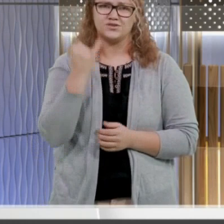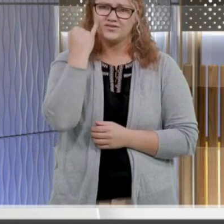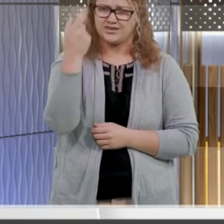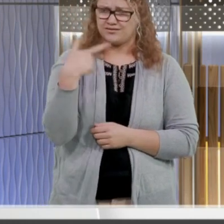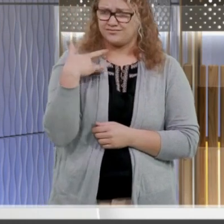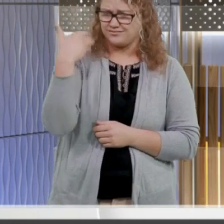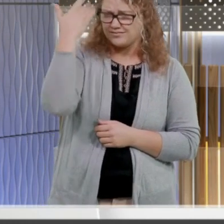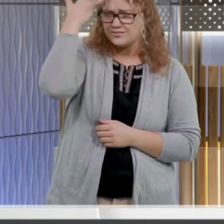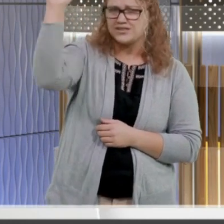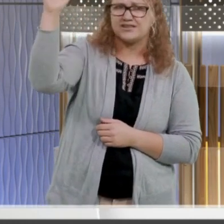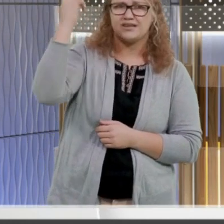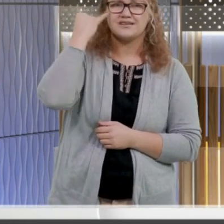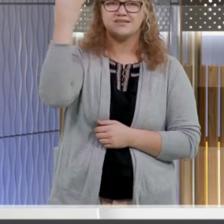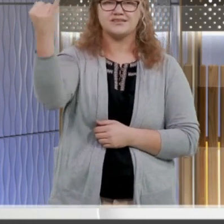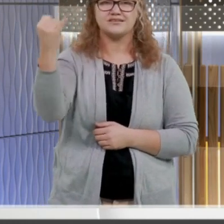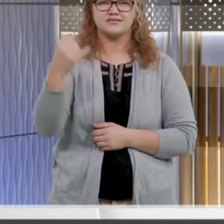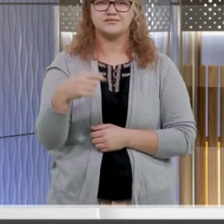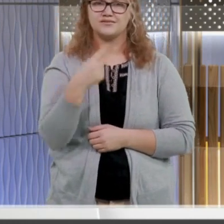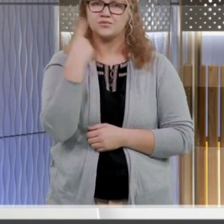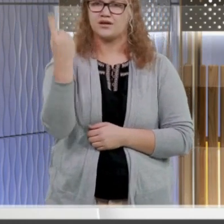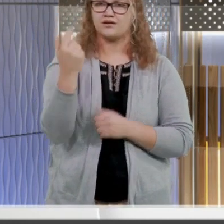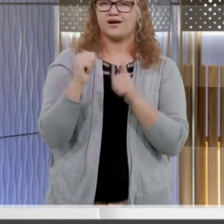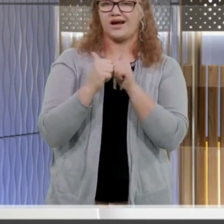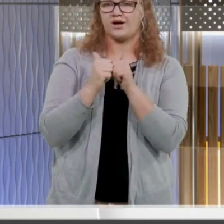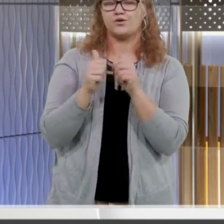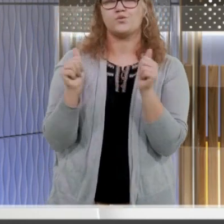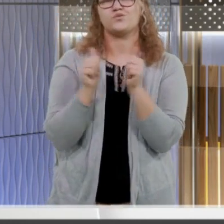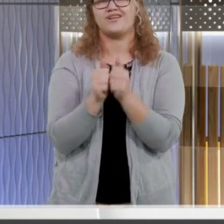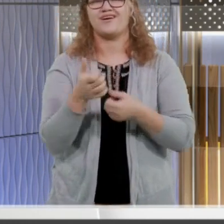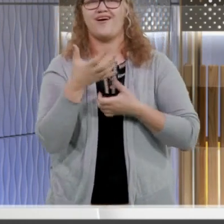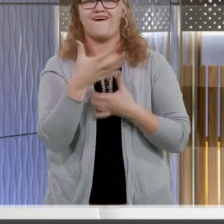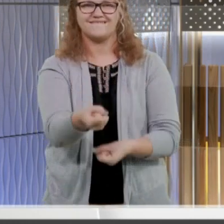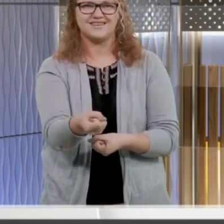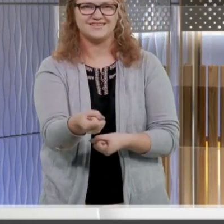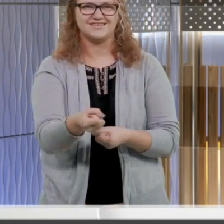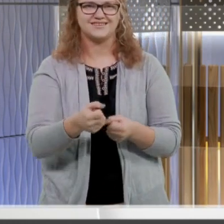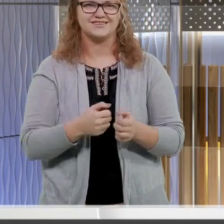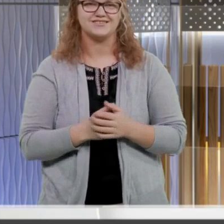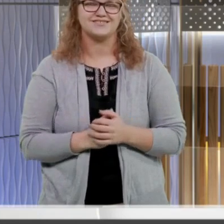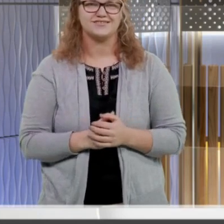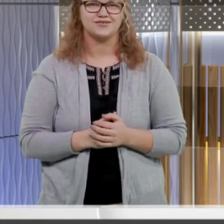If you have a brilliant idea, say something with confidence.